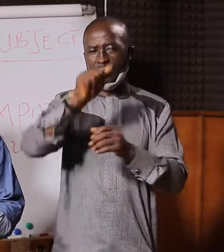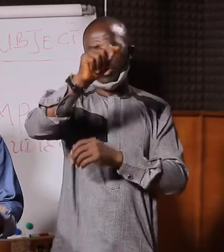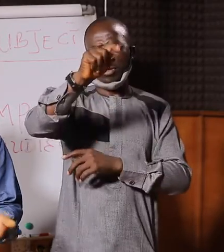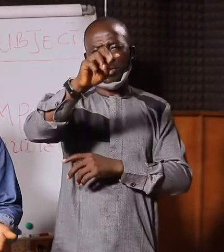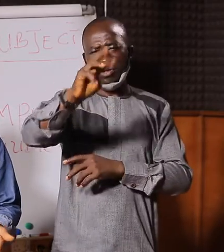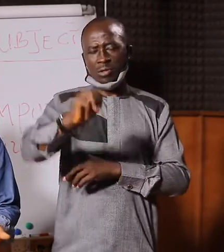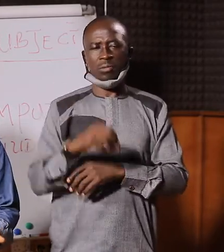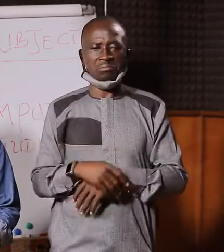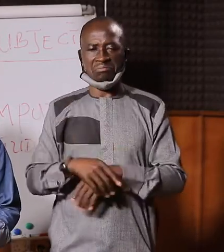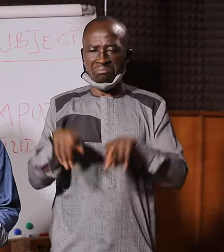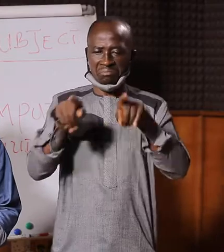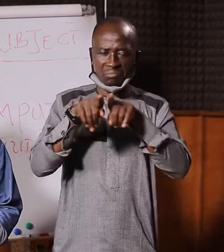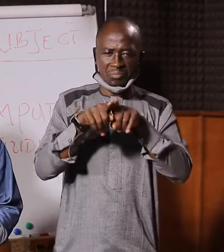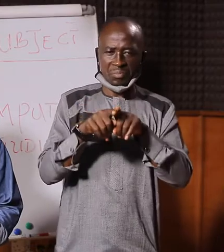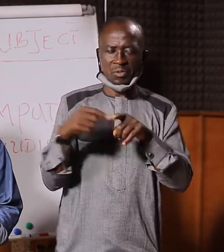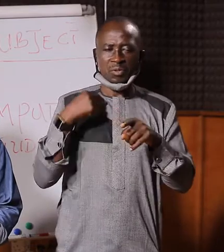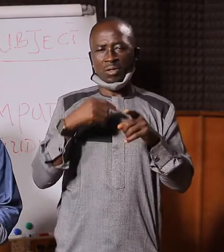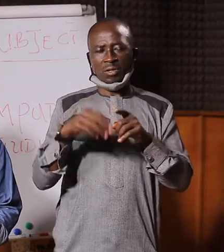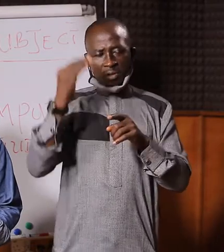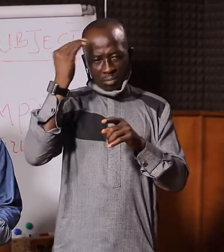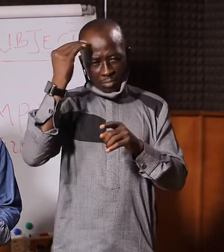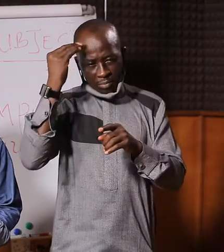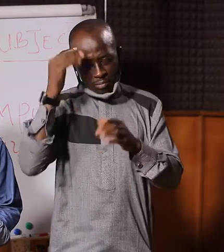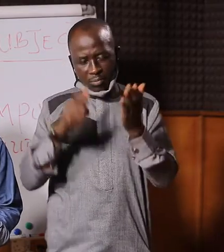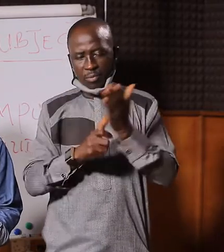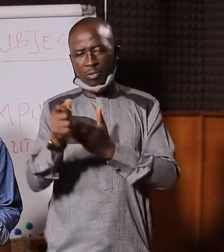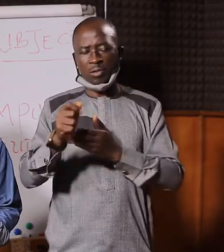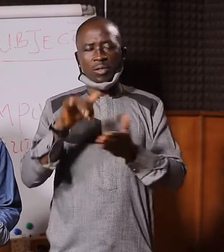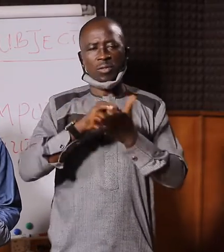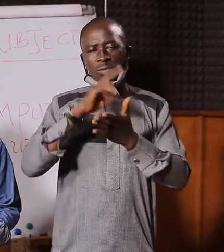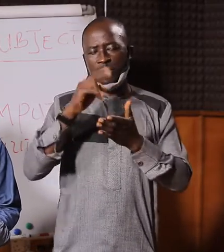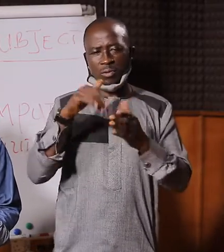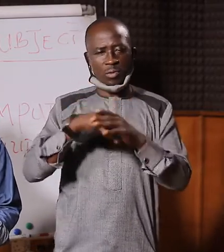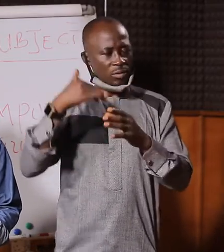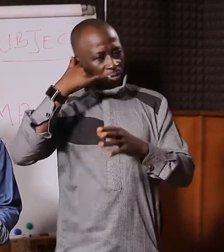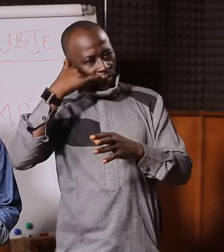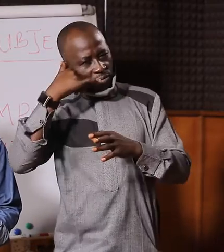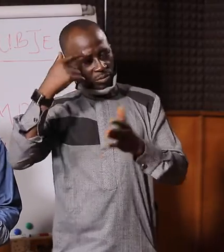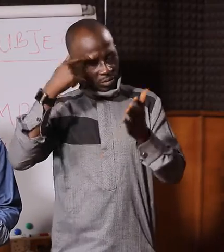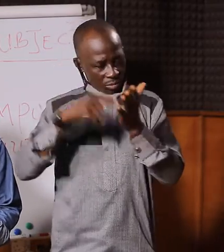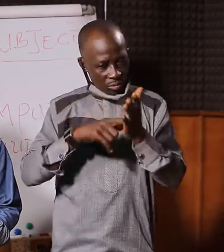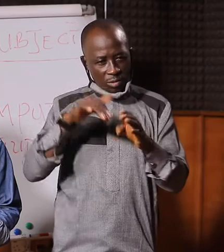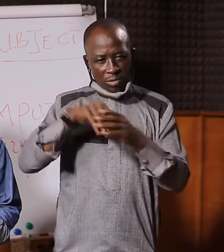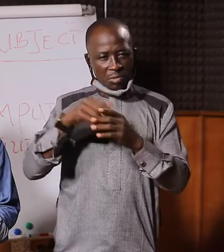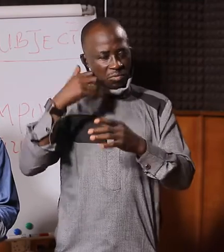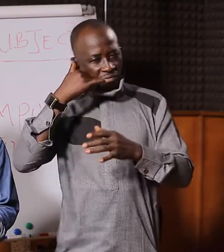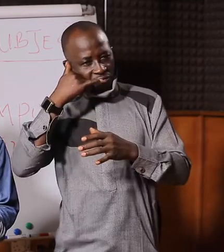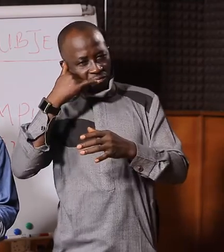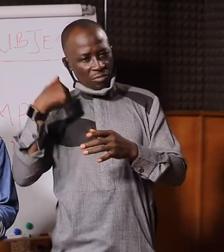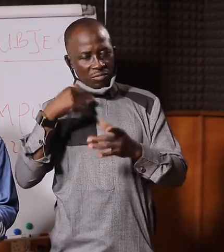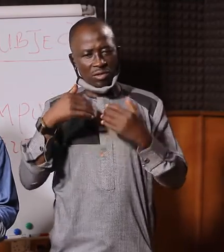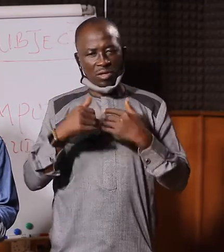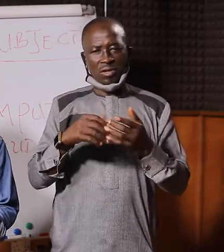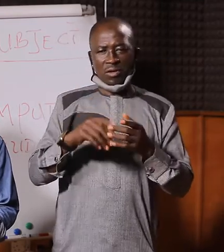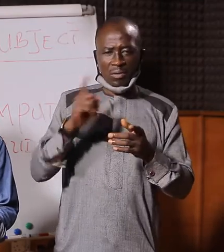card. Likewise, we have a memory card we use today in our phones. You discover that in your phones we have what? The